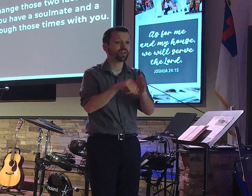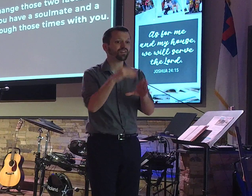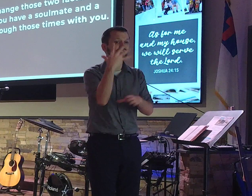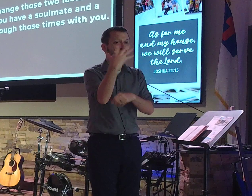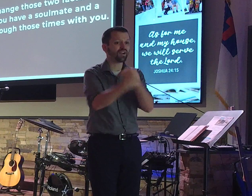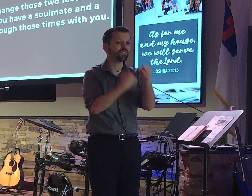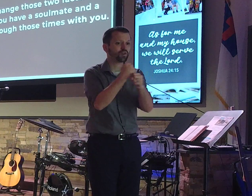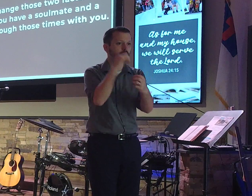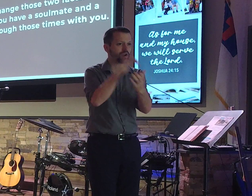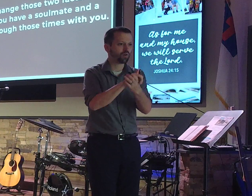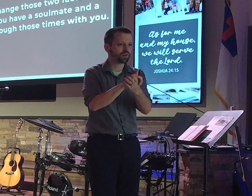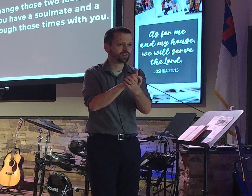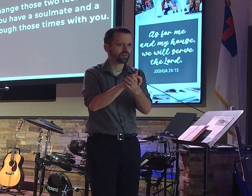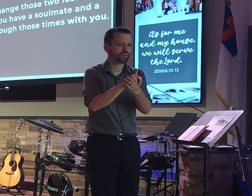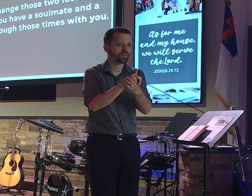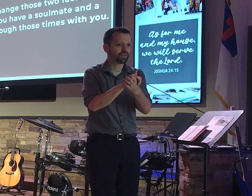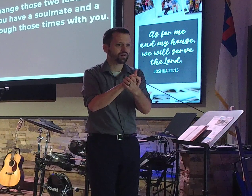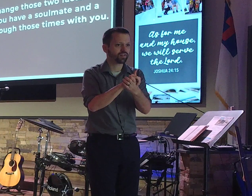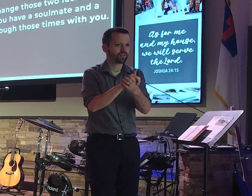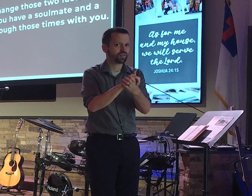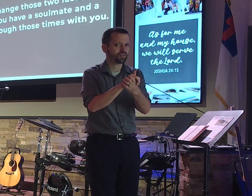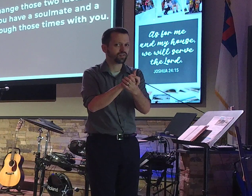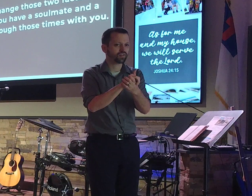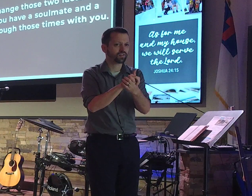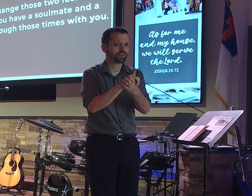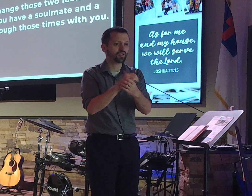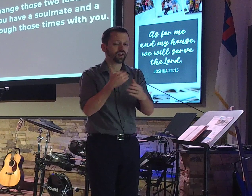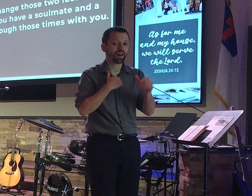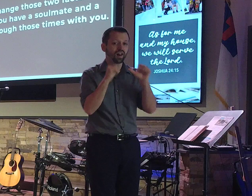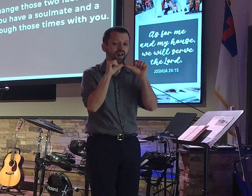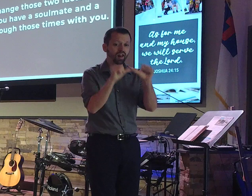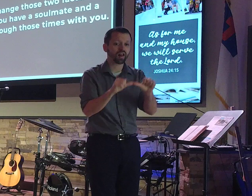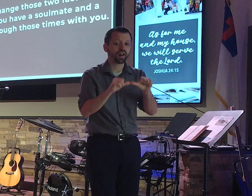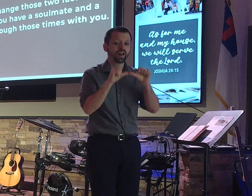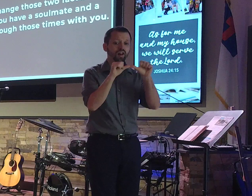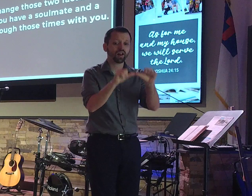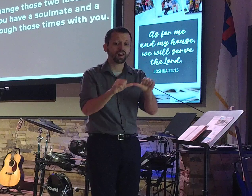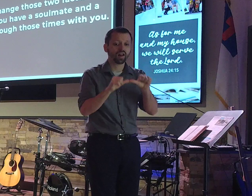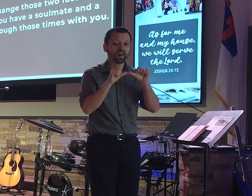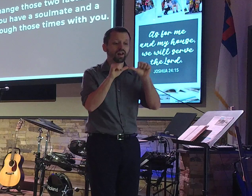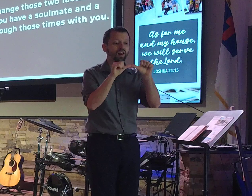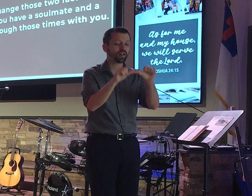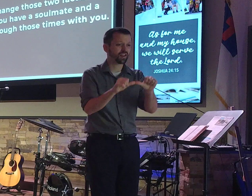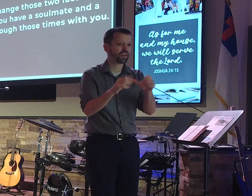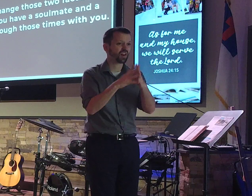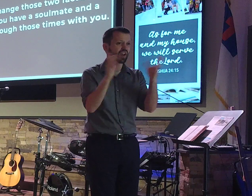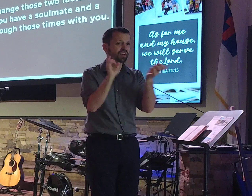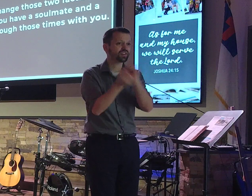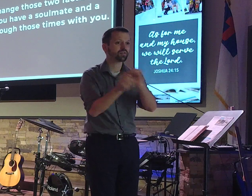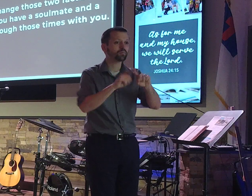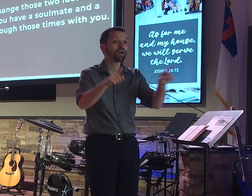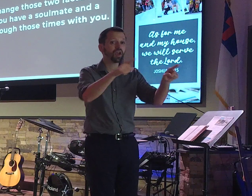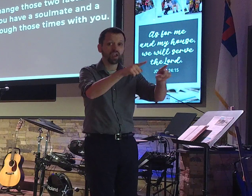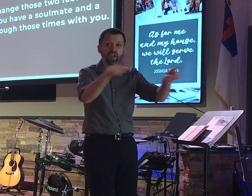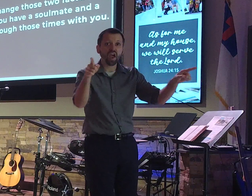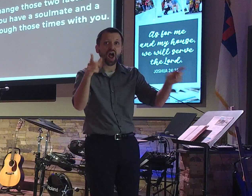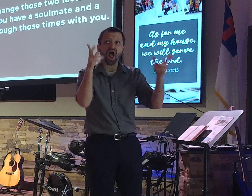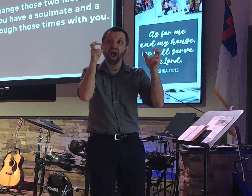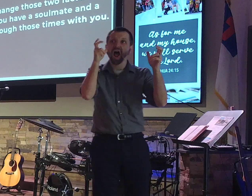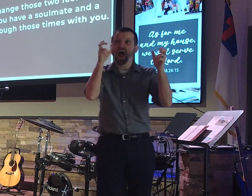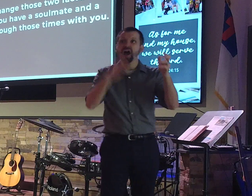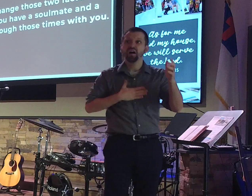our marriage. So I could go on and on, but you guys did not come here this morning to hear about my life problems, did